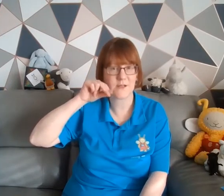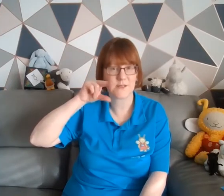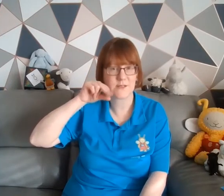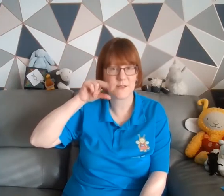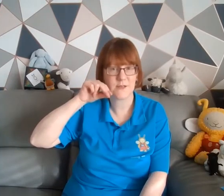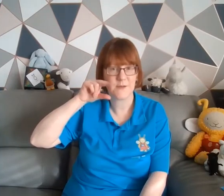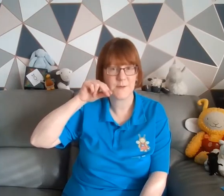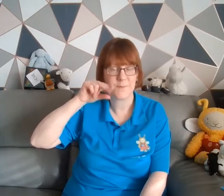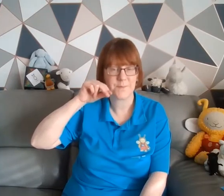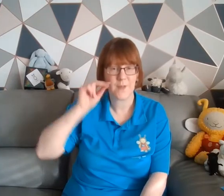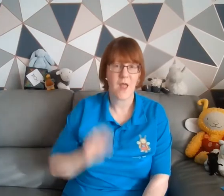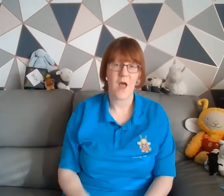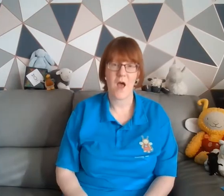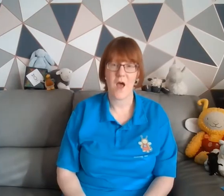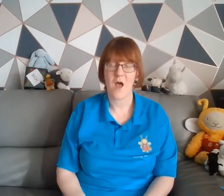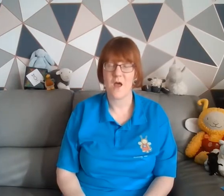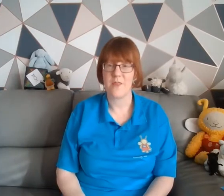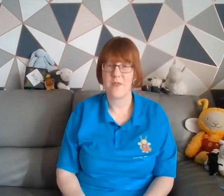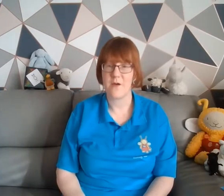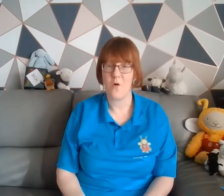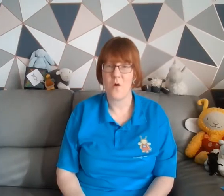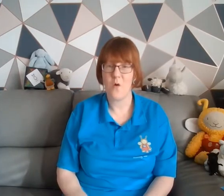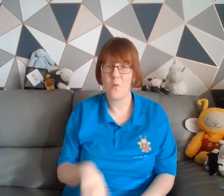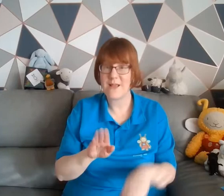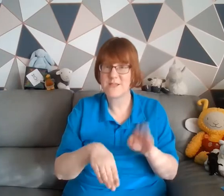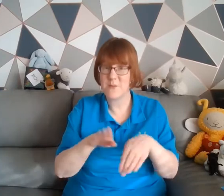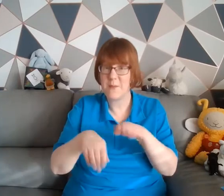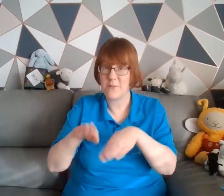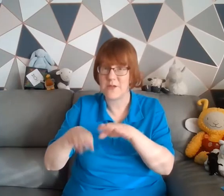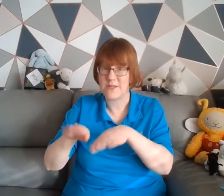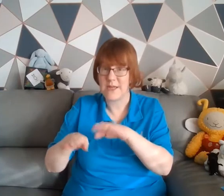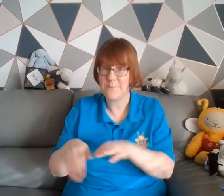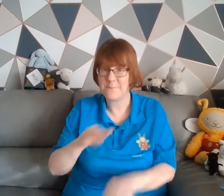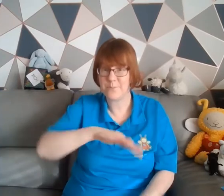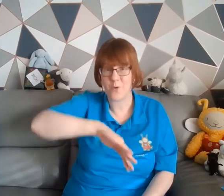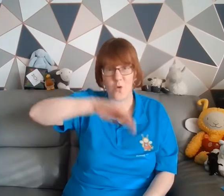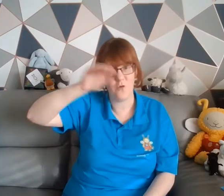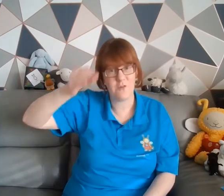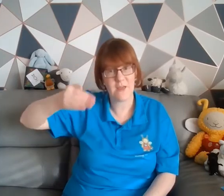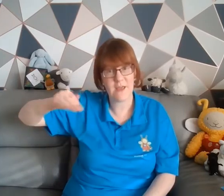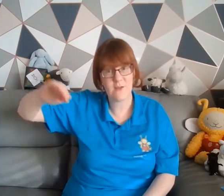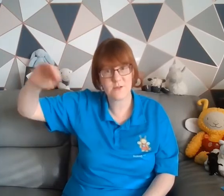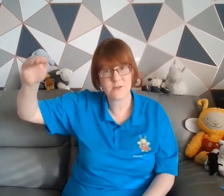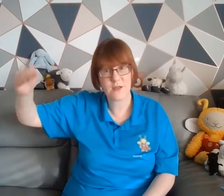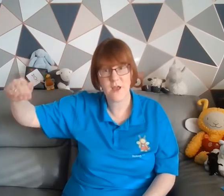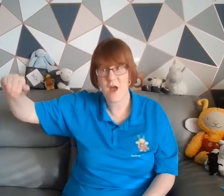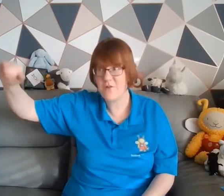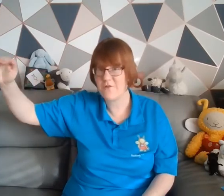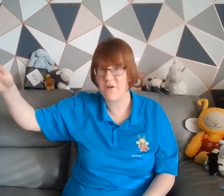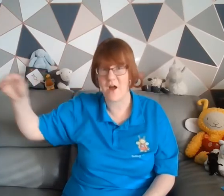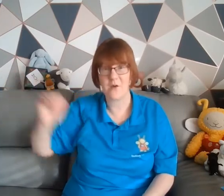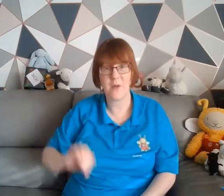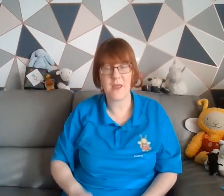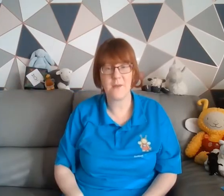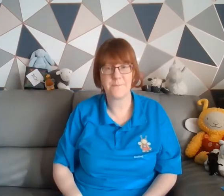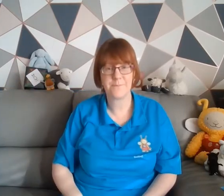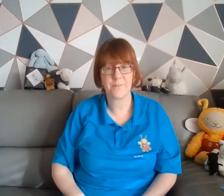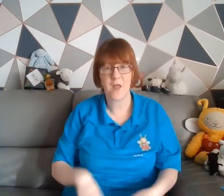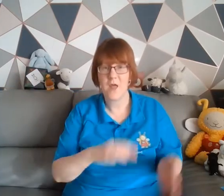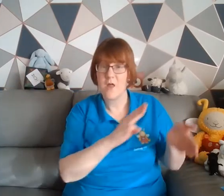ducks? And they all went swimming one day over the hills and far away.